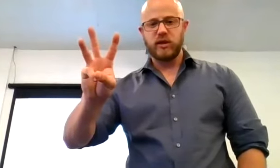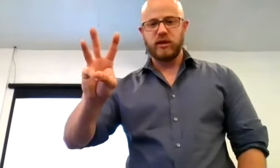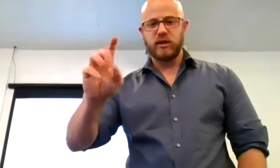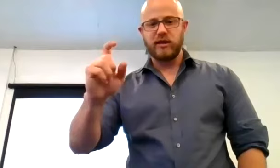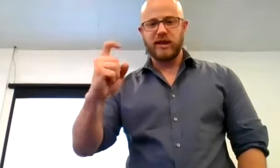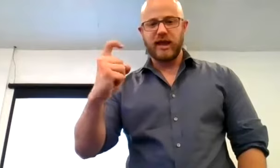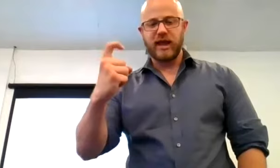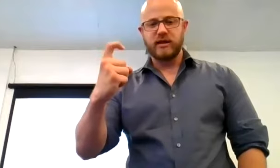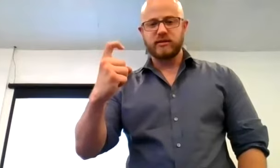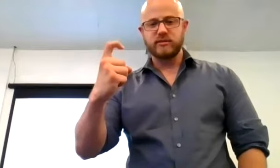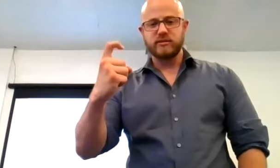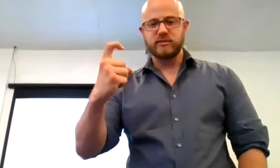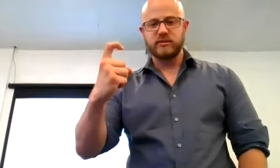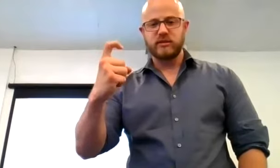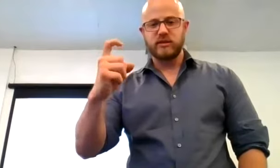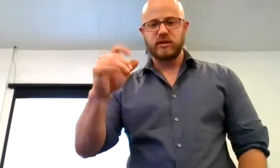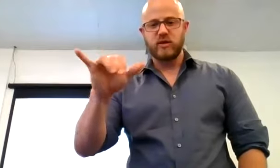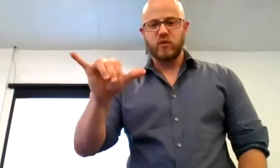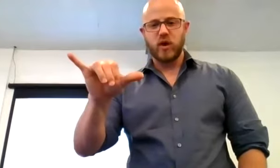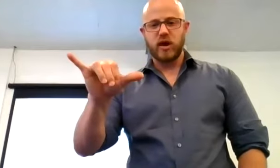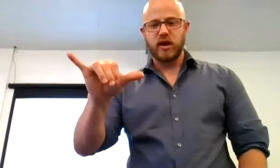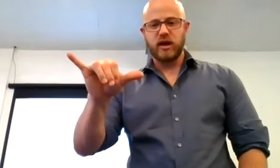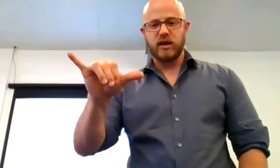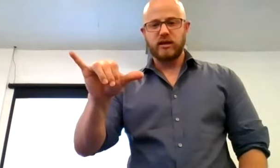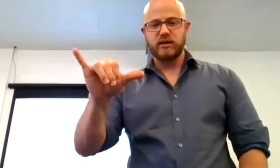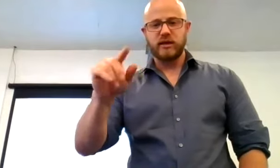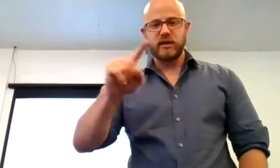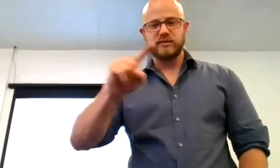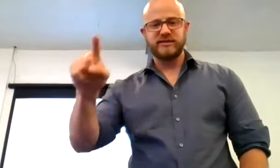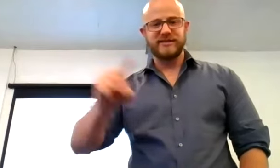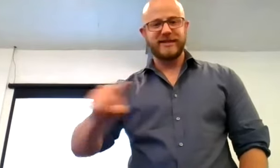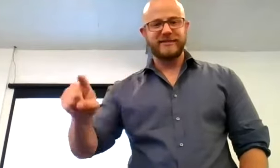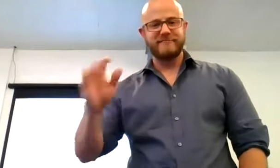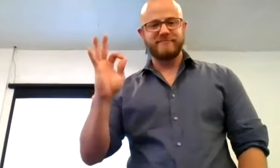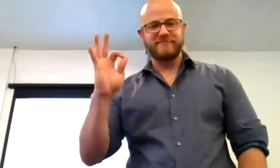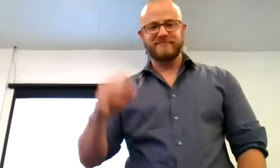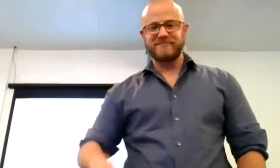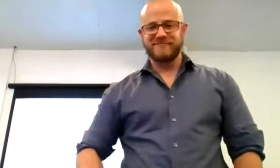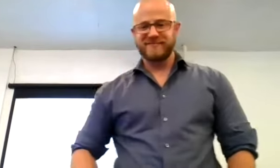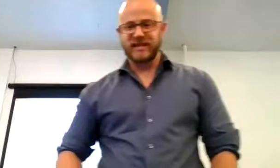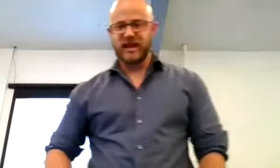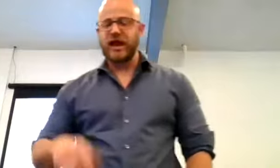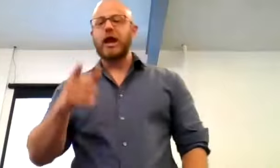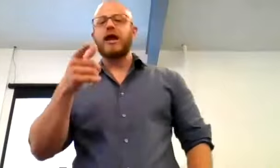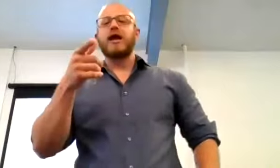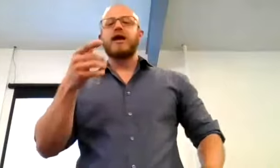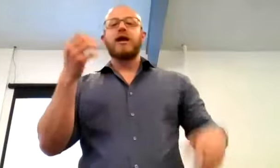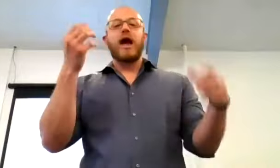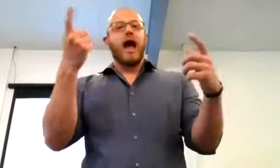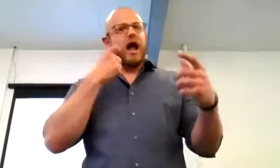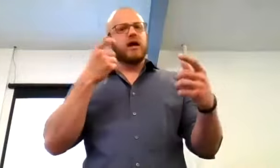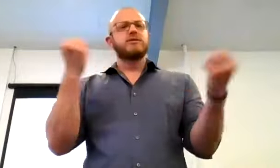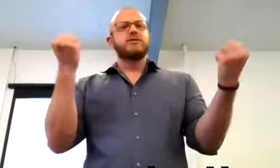W, X, Y, and Z. Okay, good. All right. So